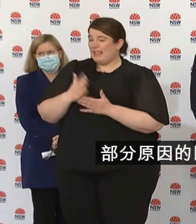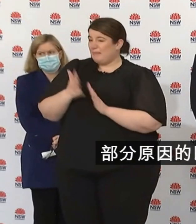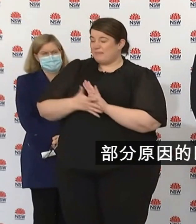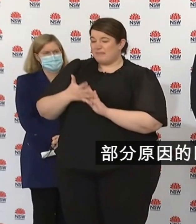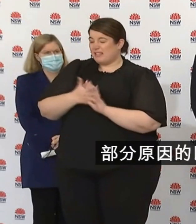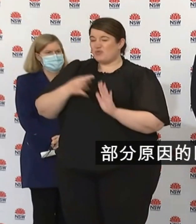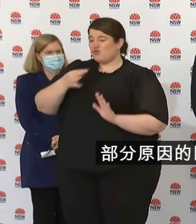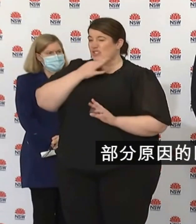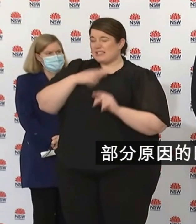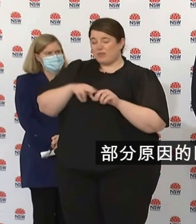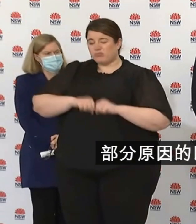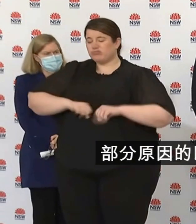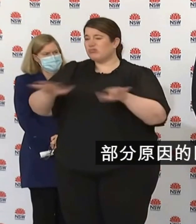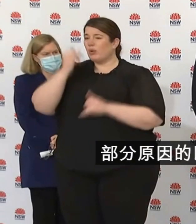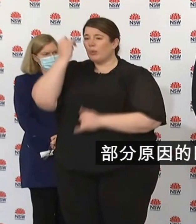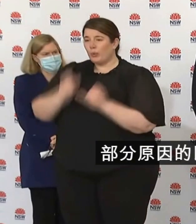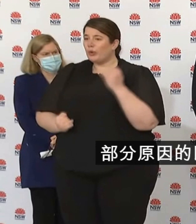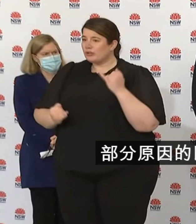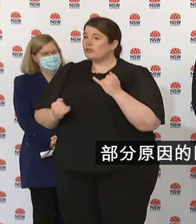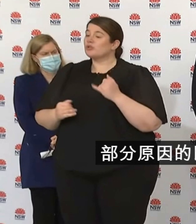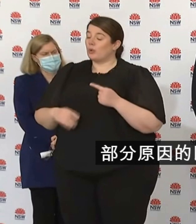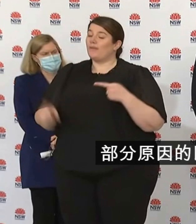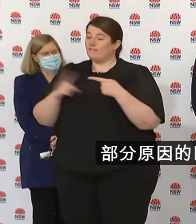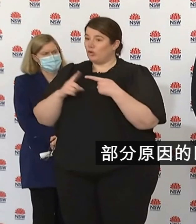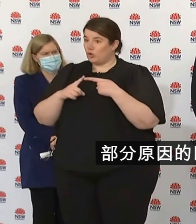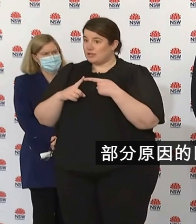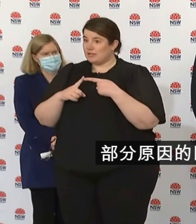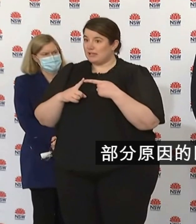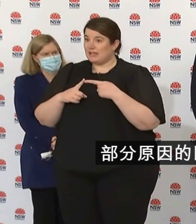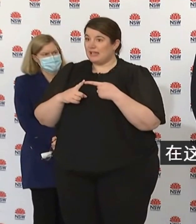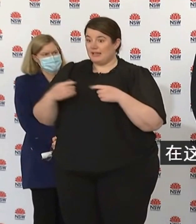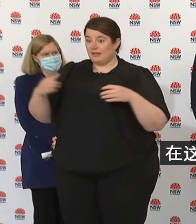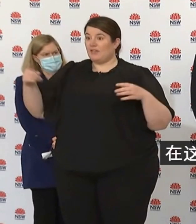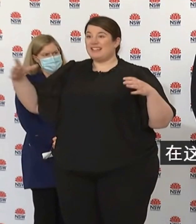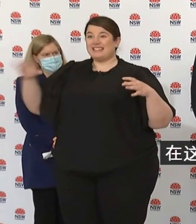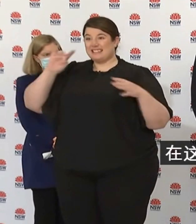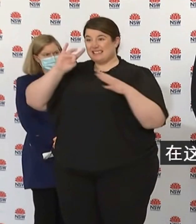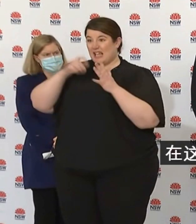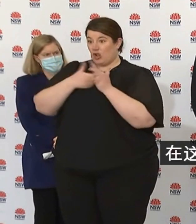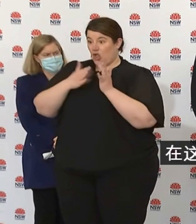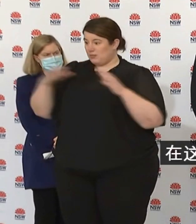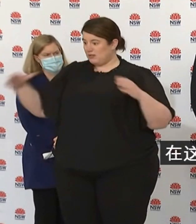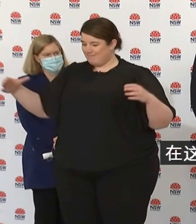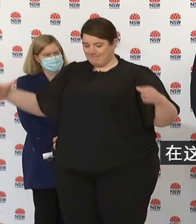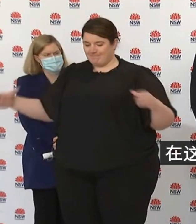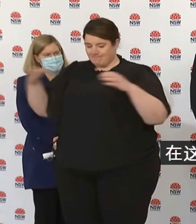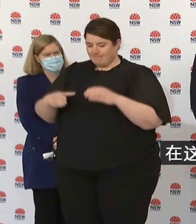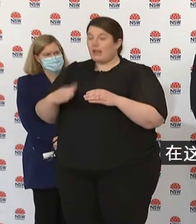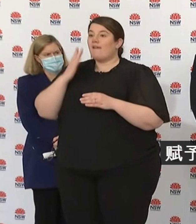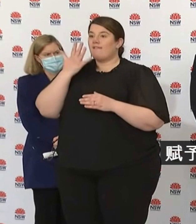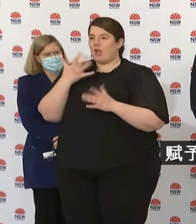is. So part of the reason is to, firstly, by reducing the radius to 5 kilometres within those areas of